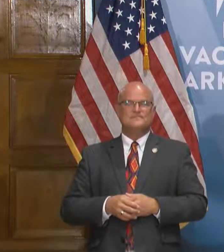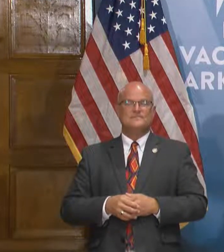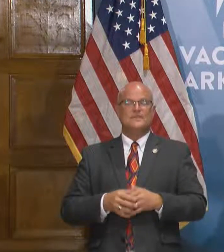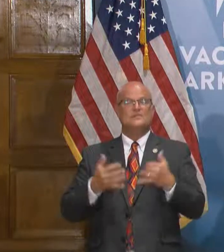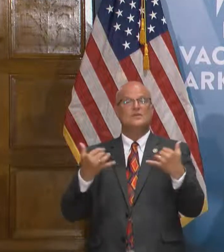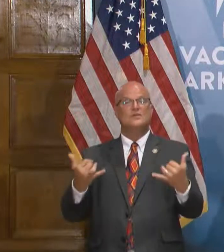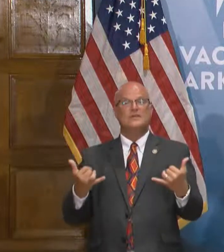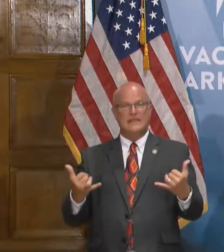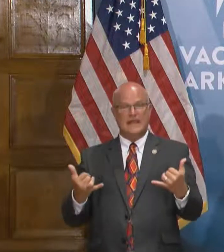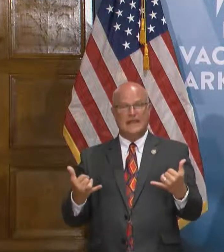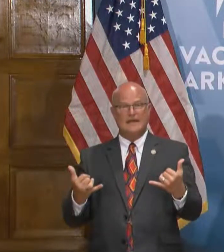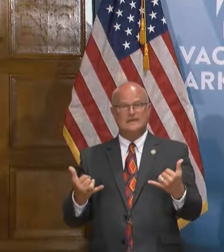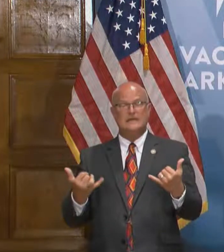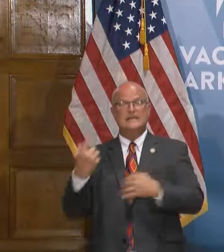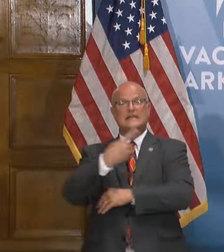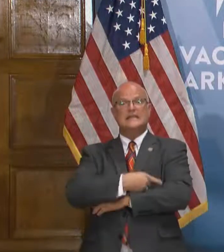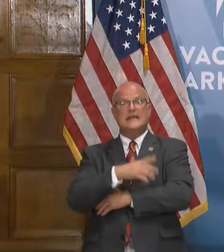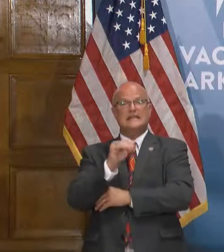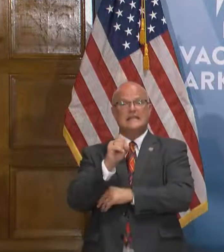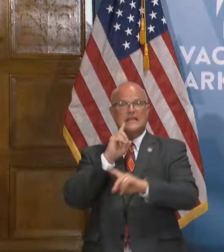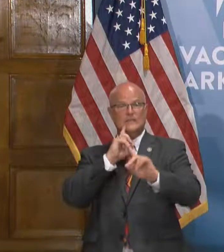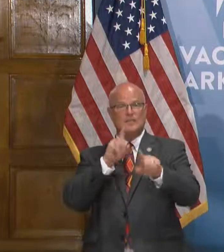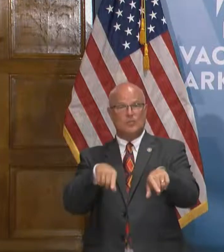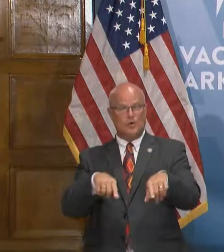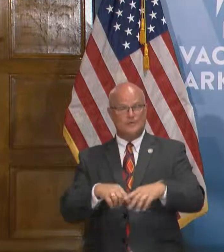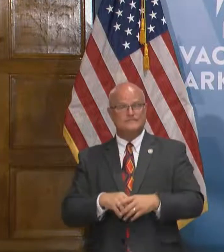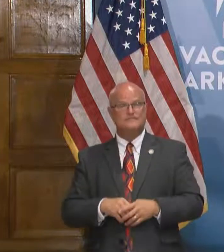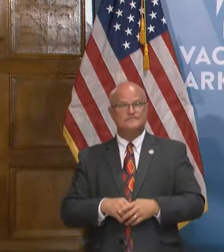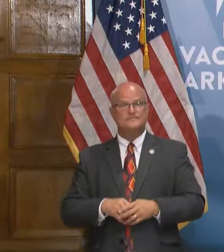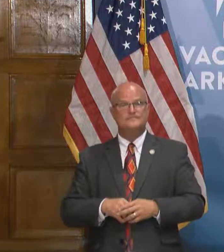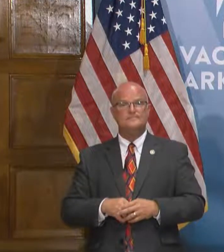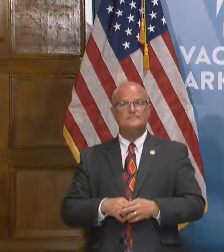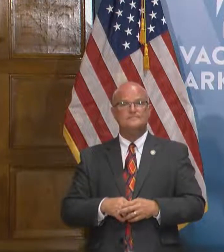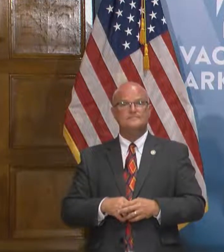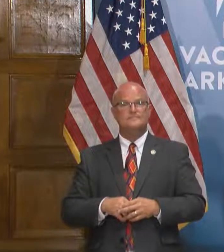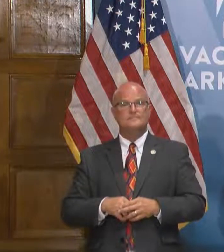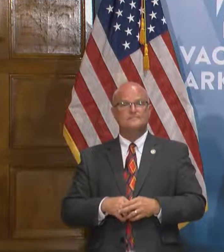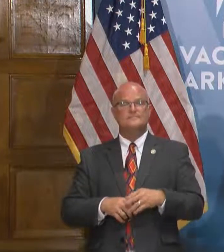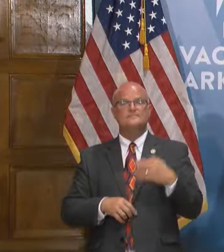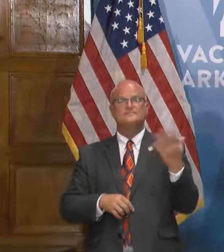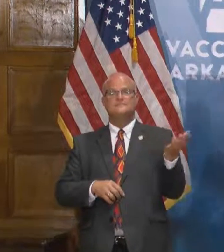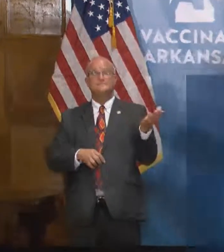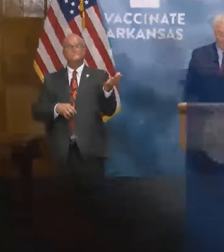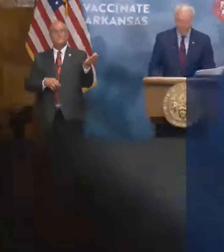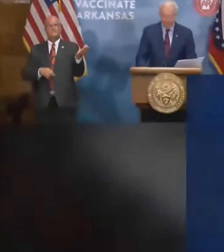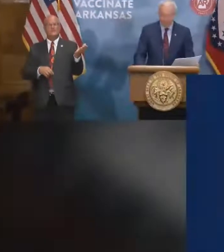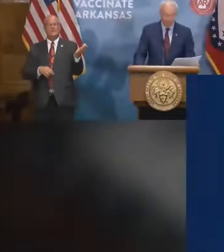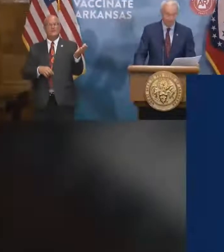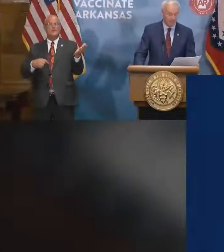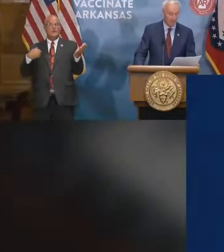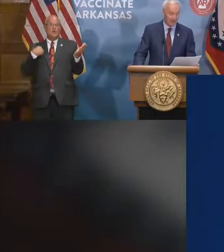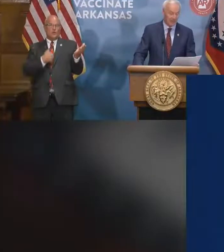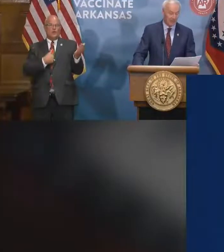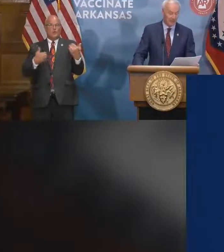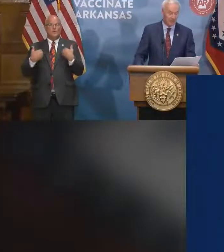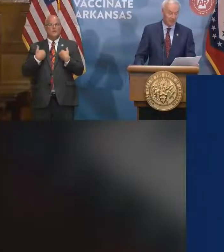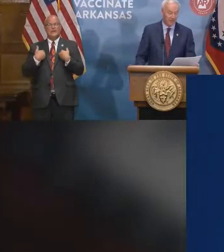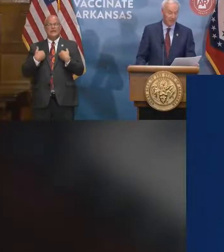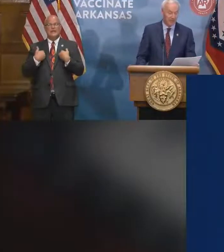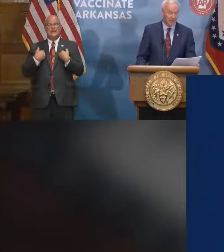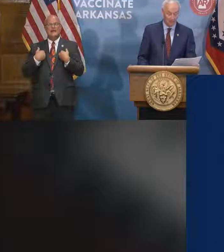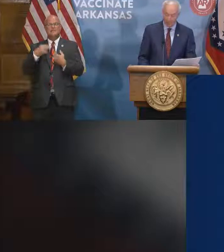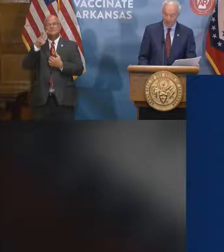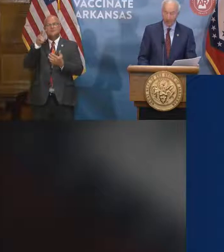So with that, let me go to today's case report. And as you can see, we have